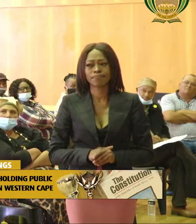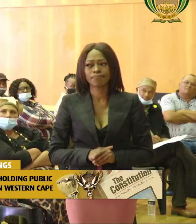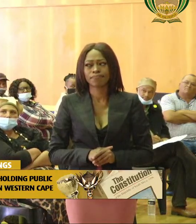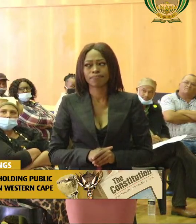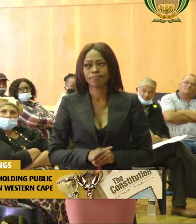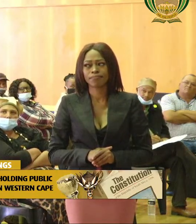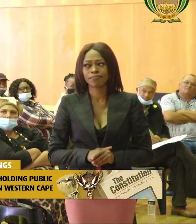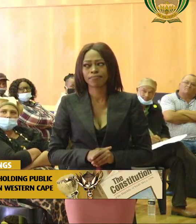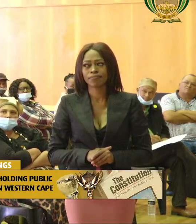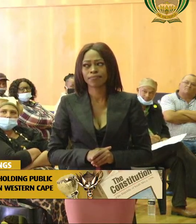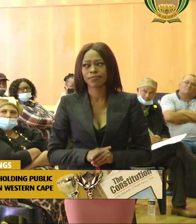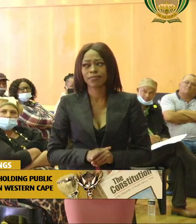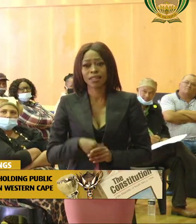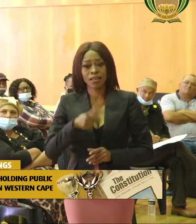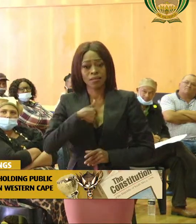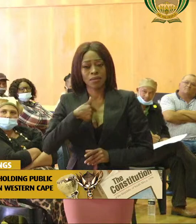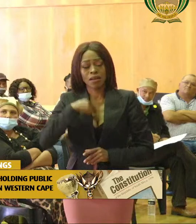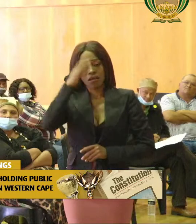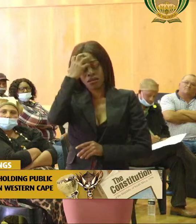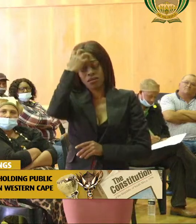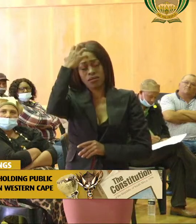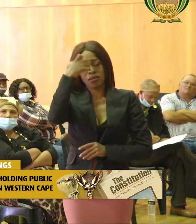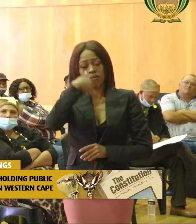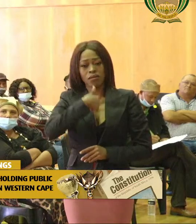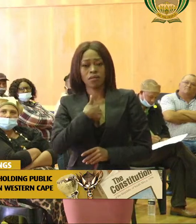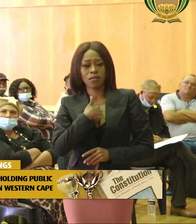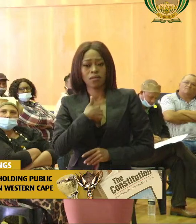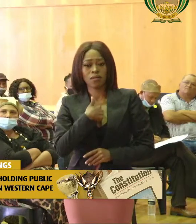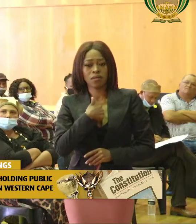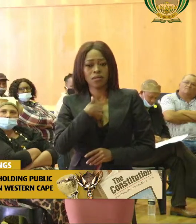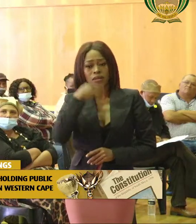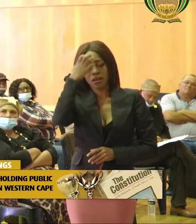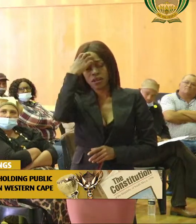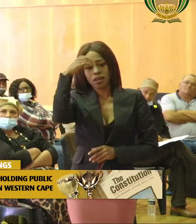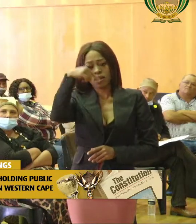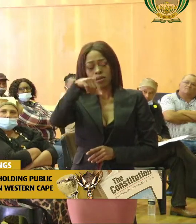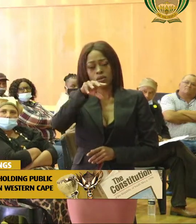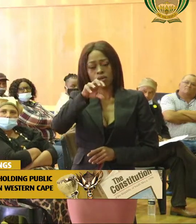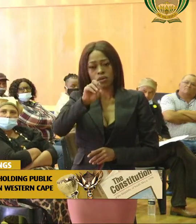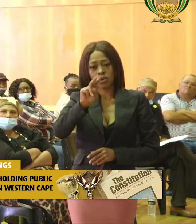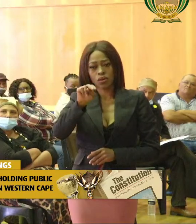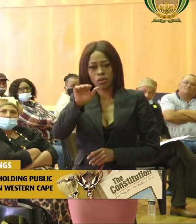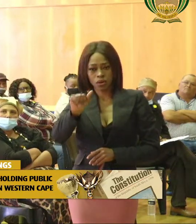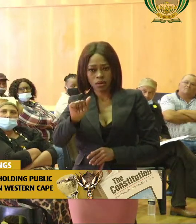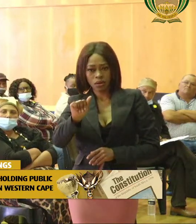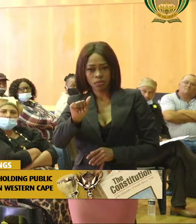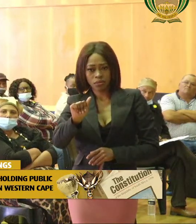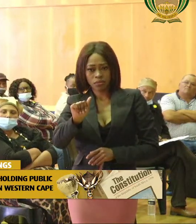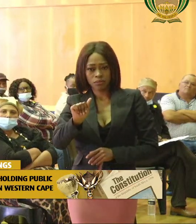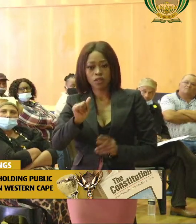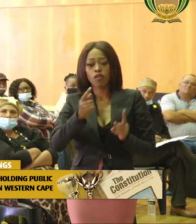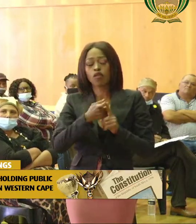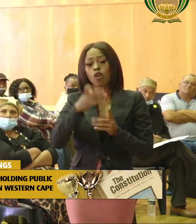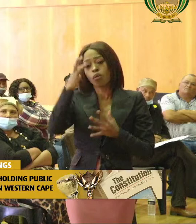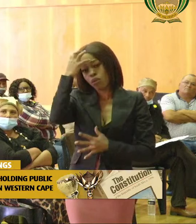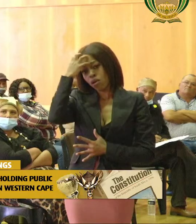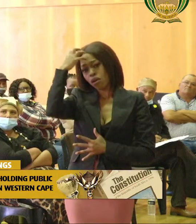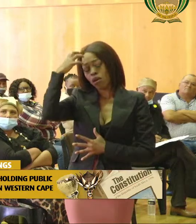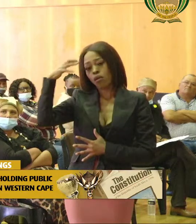Ek is senior paramount chief, King Gona Cornelius Botha van die Gona Esekwe Royal Kingdom,